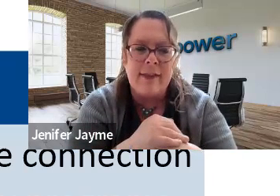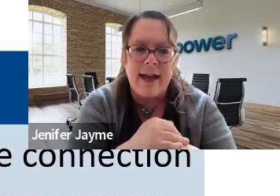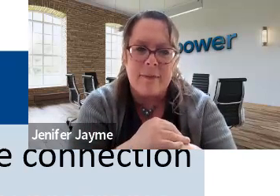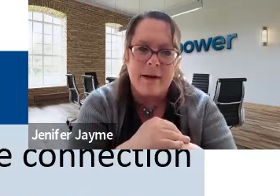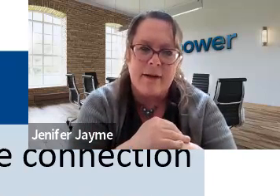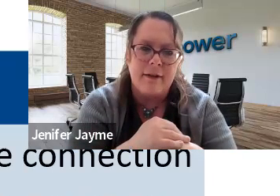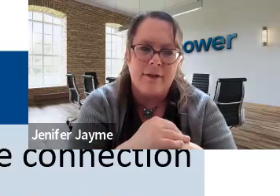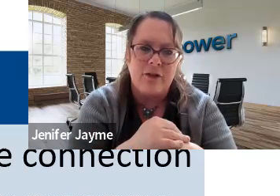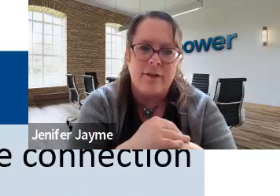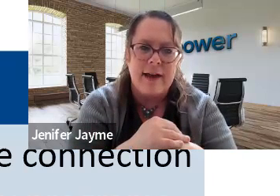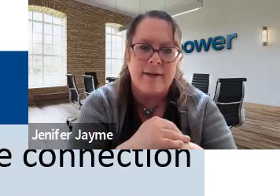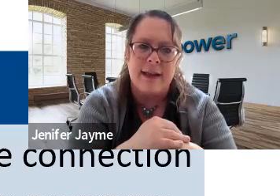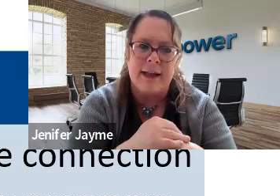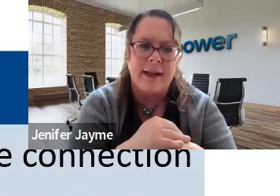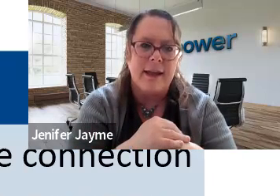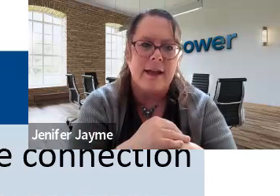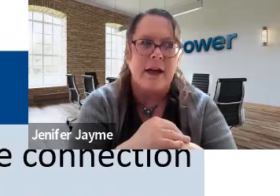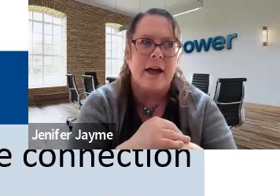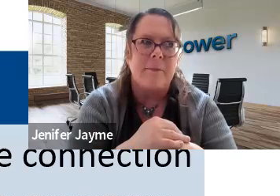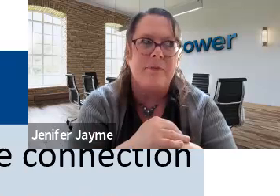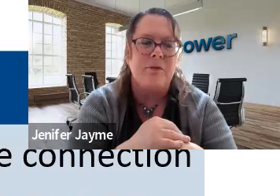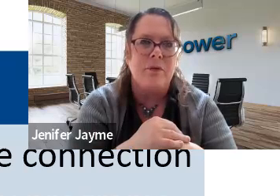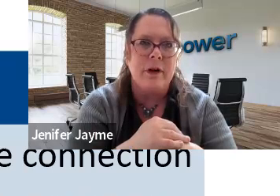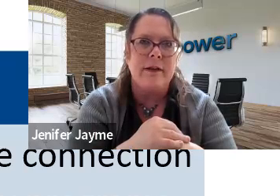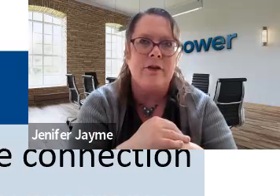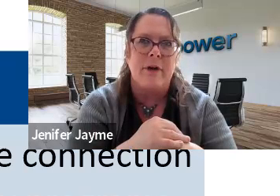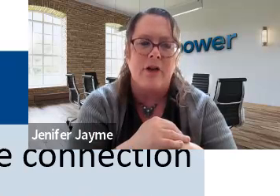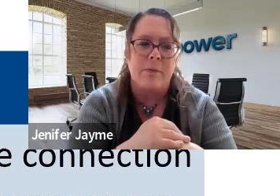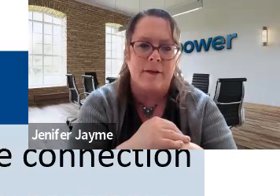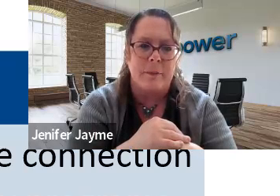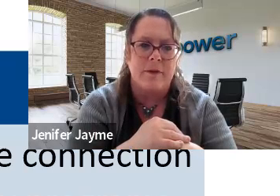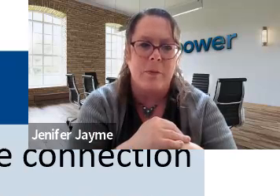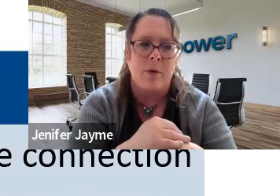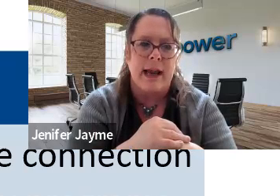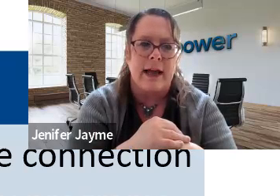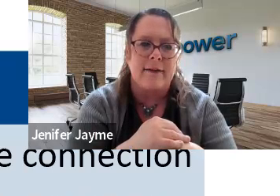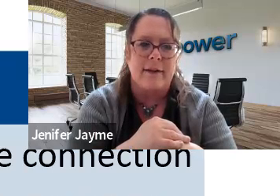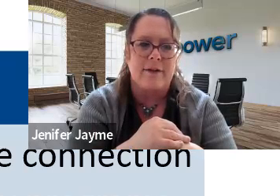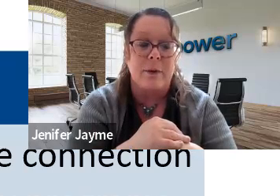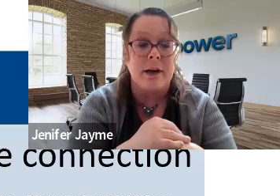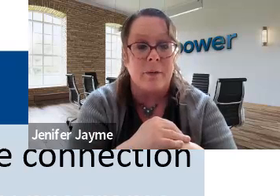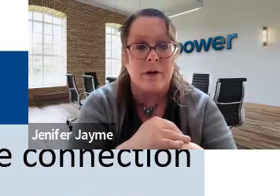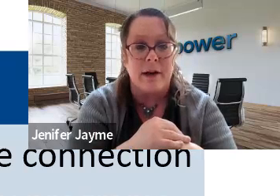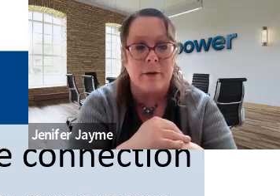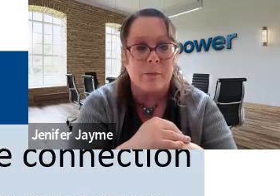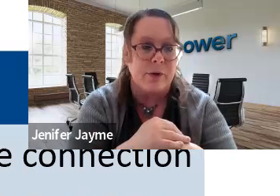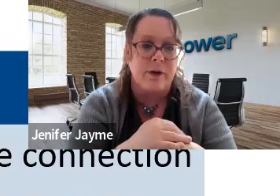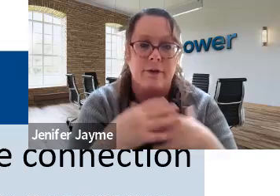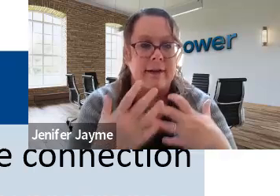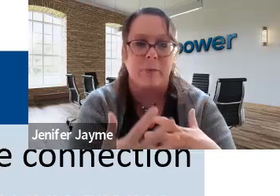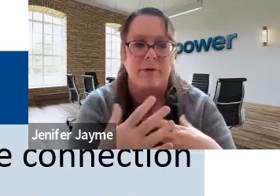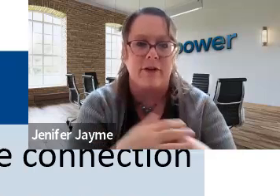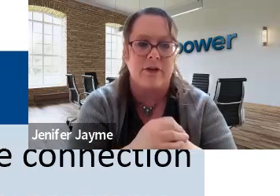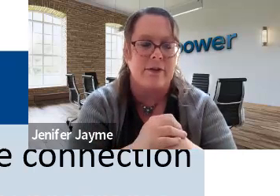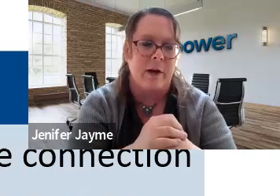then the last barrier is just having really direct job placement support and access to a network of employers